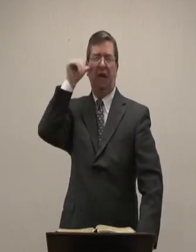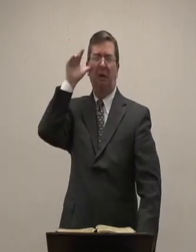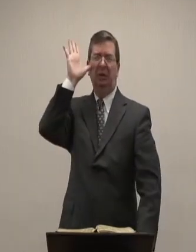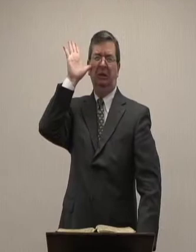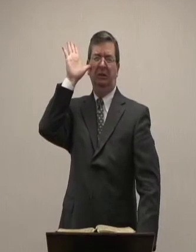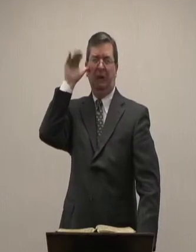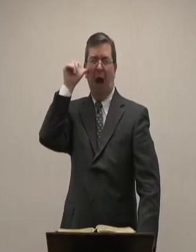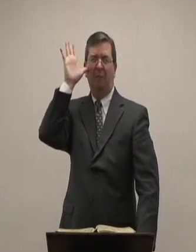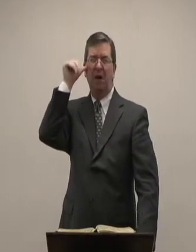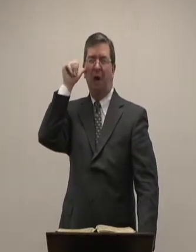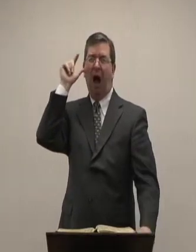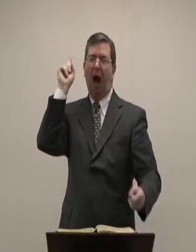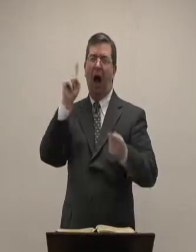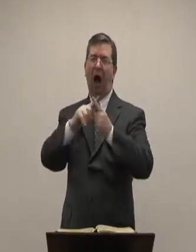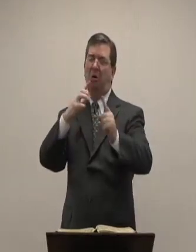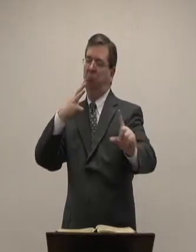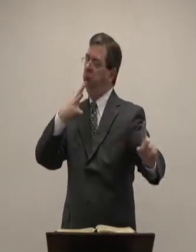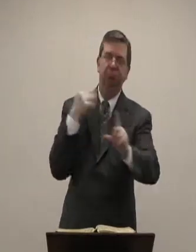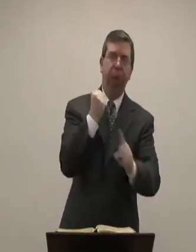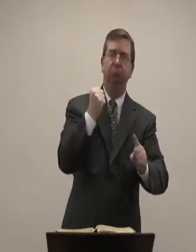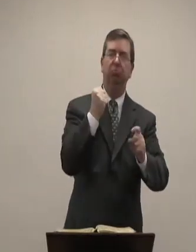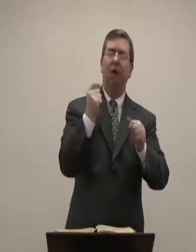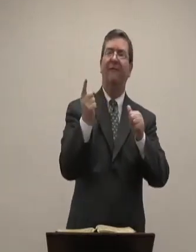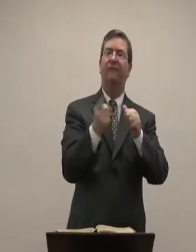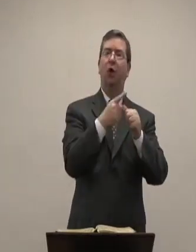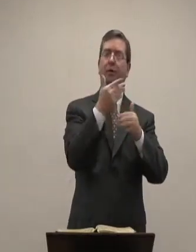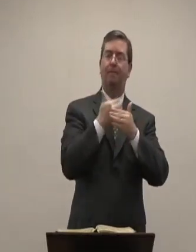them to become free. He just was stubborn.